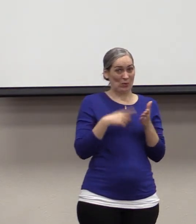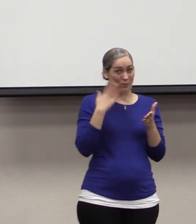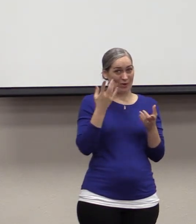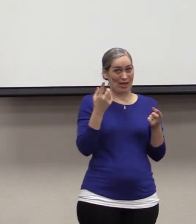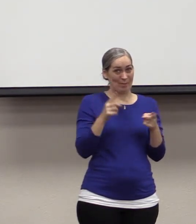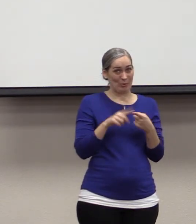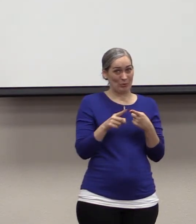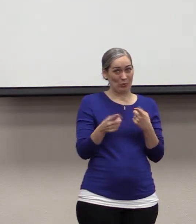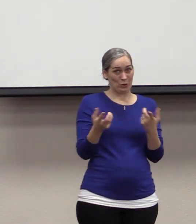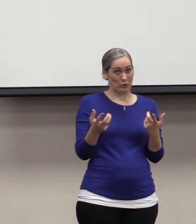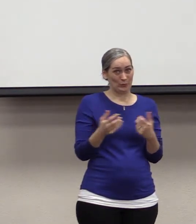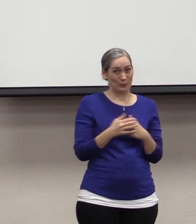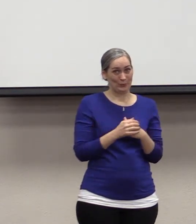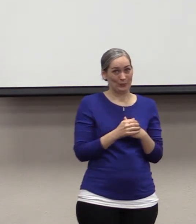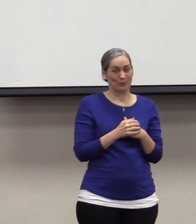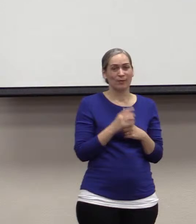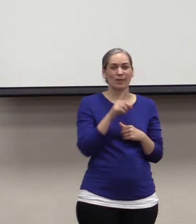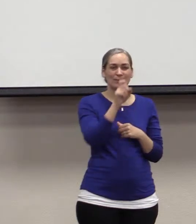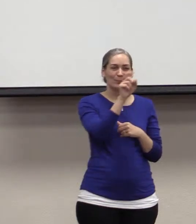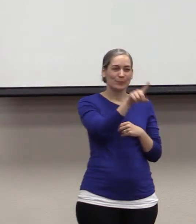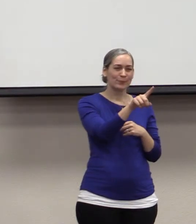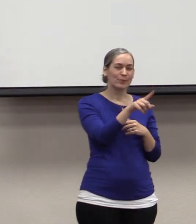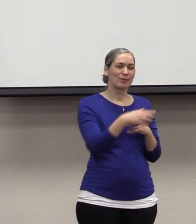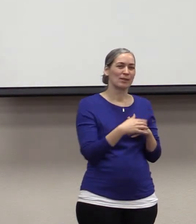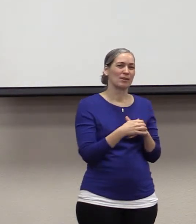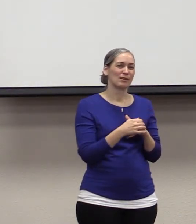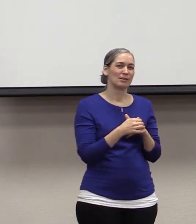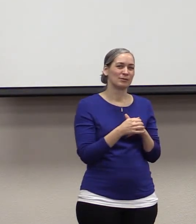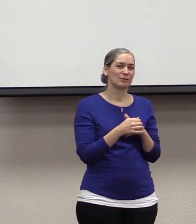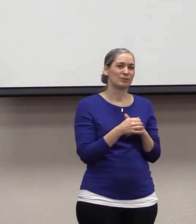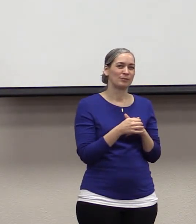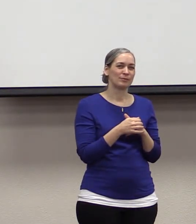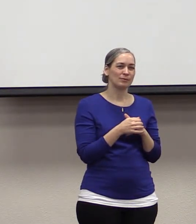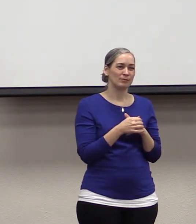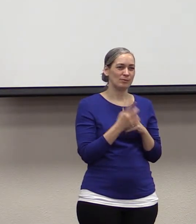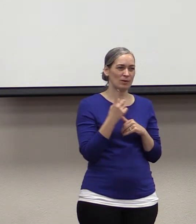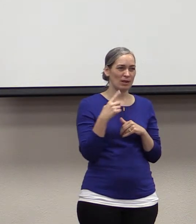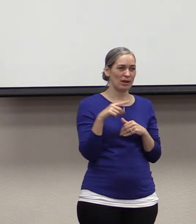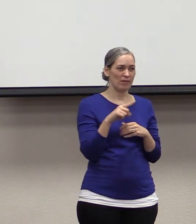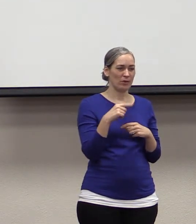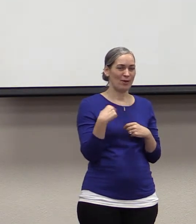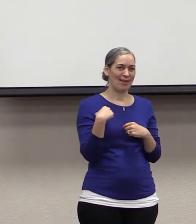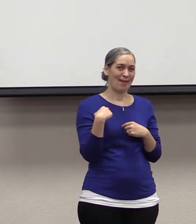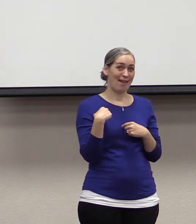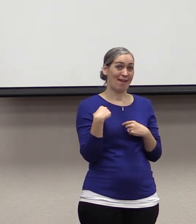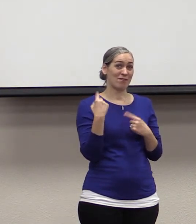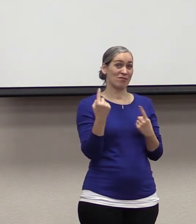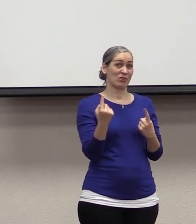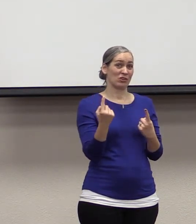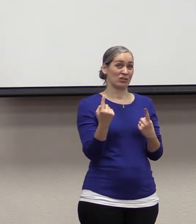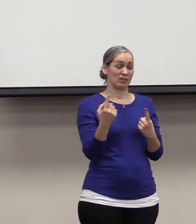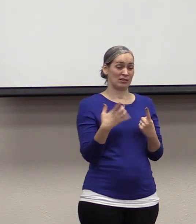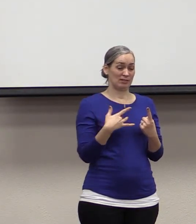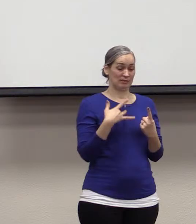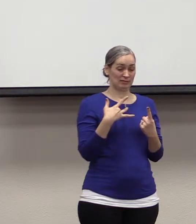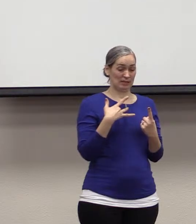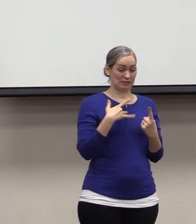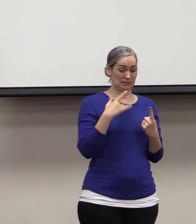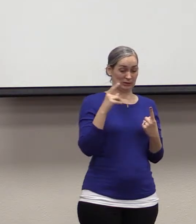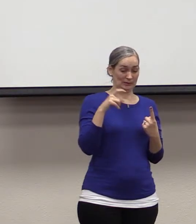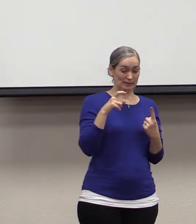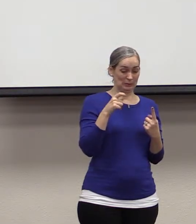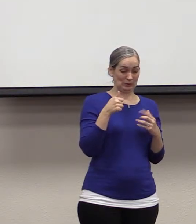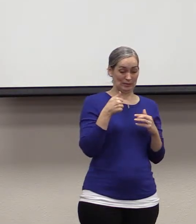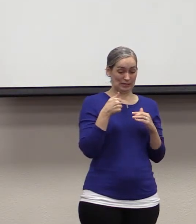I want to ask, has there ever been a time in your life when you felt the need to